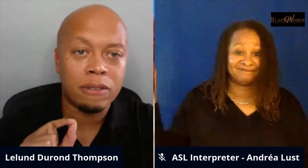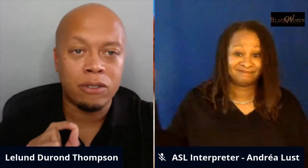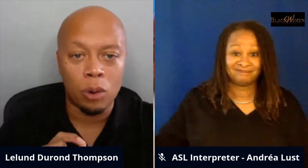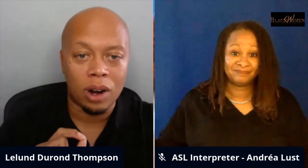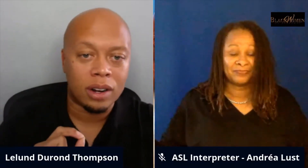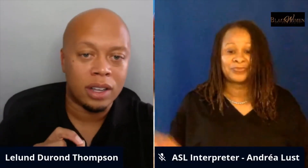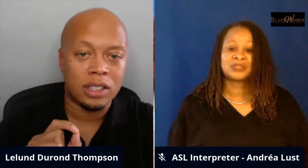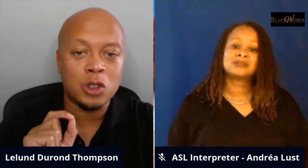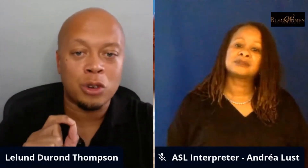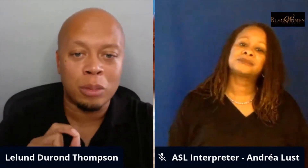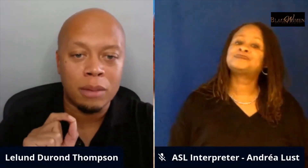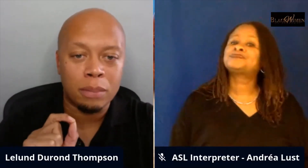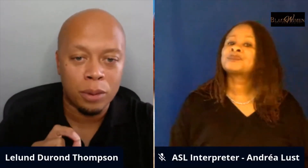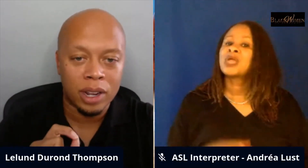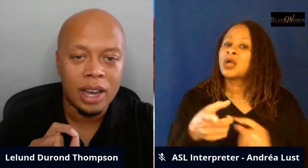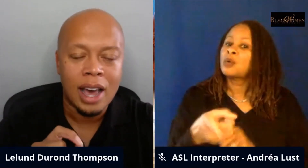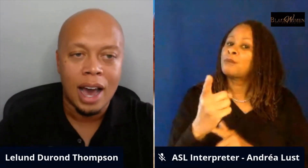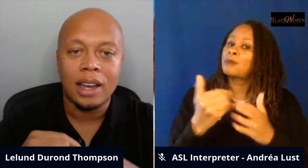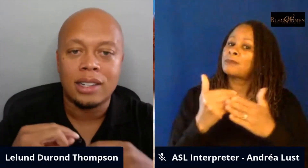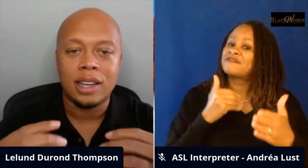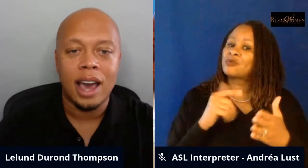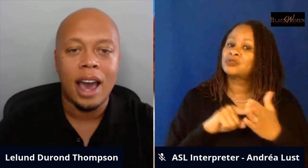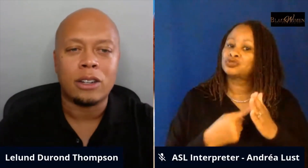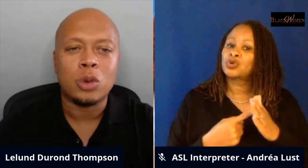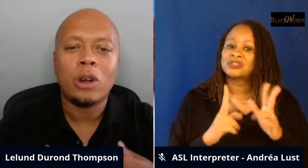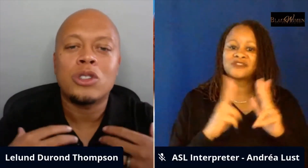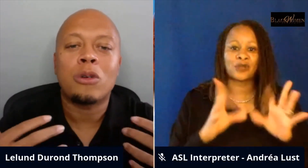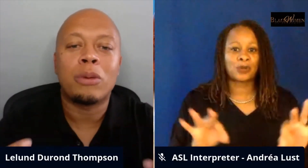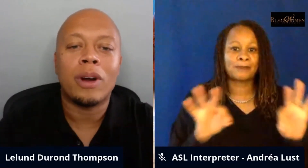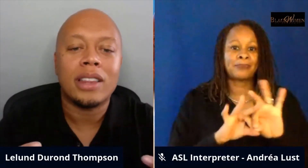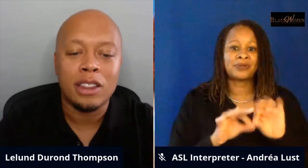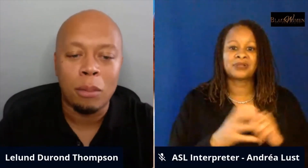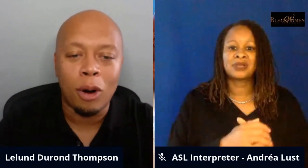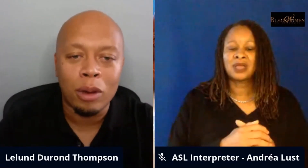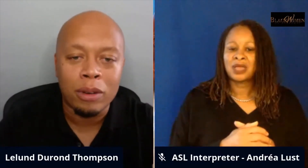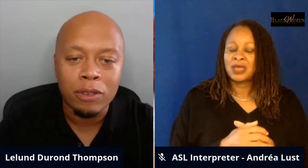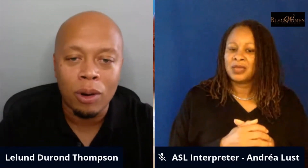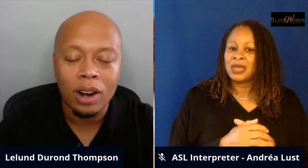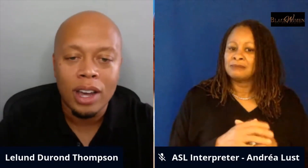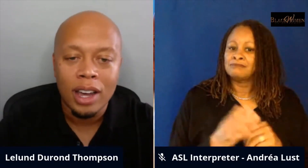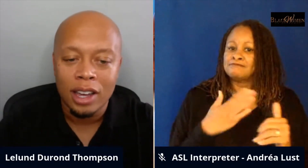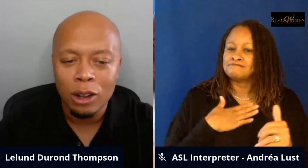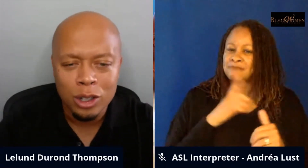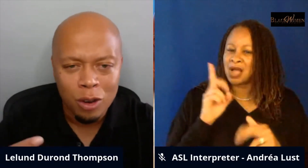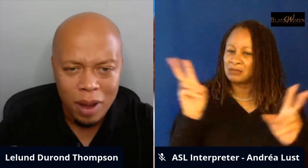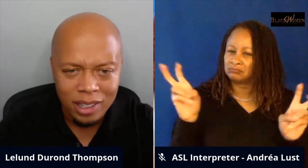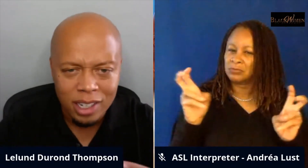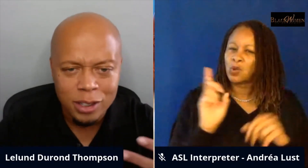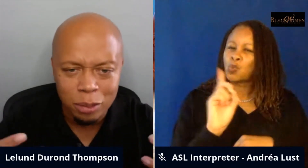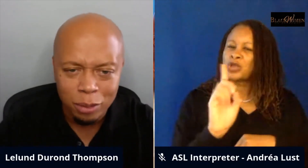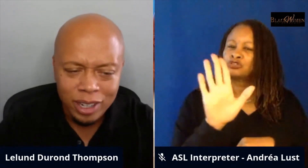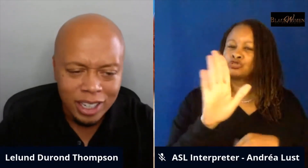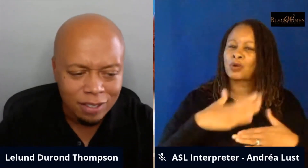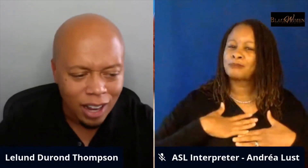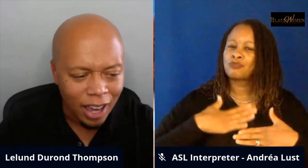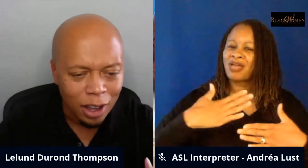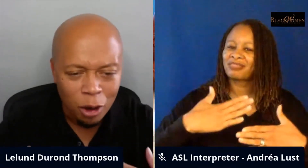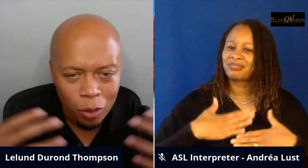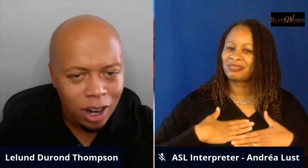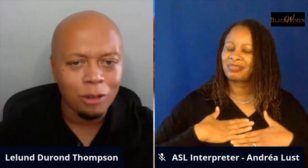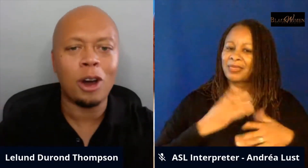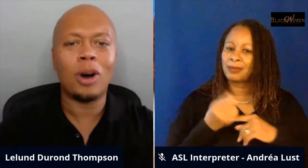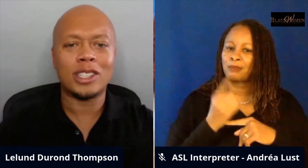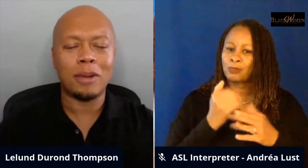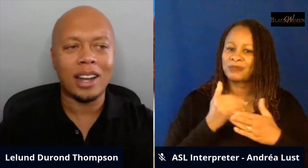moment before is extremely important. I like to say to actors, where's your breath in the moment before? It also reminds us to breathe. Like,